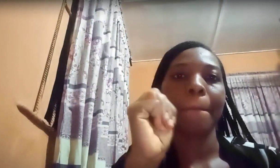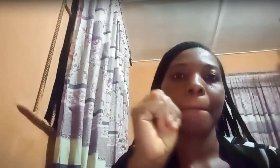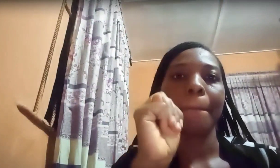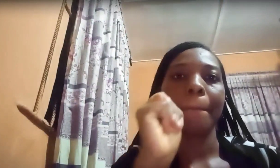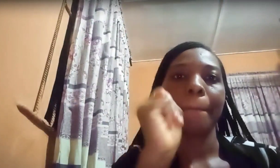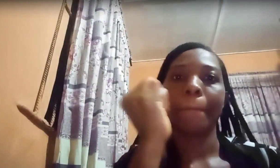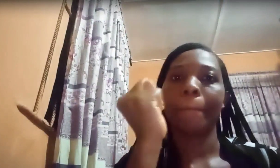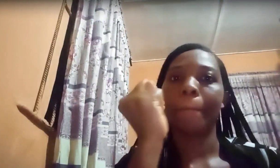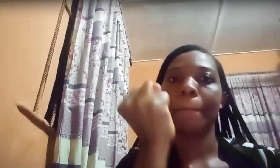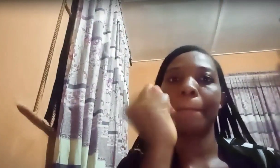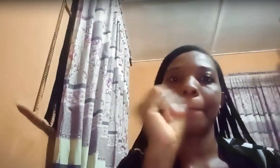N.